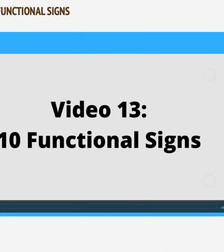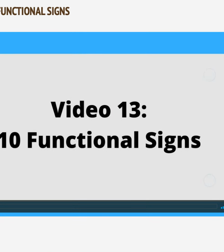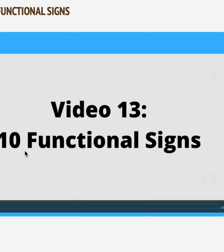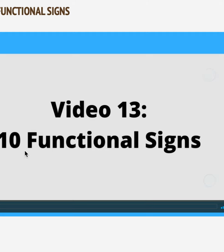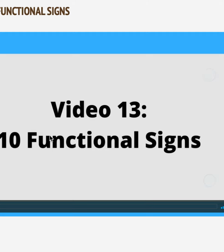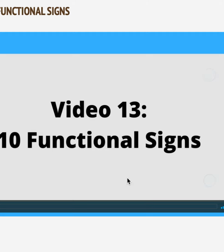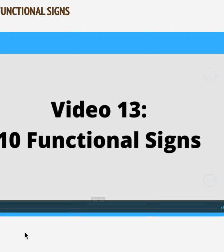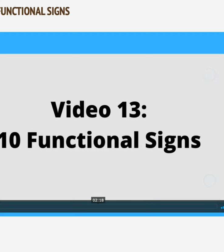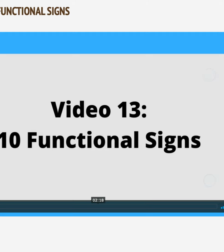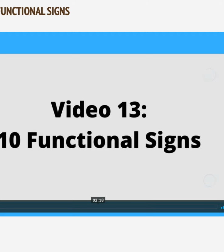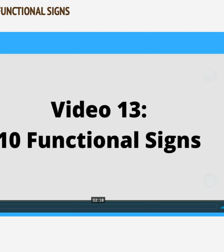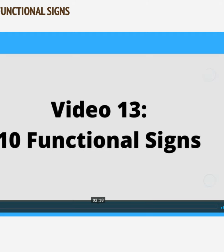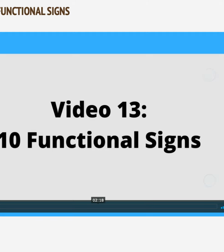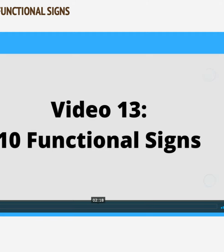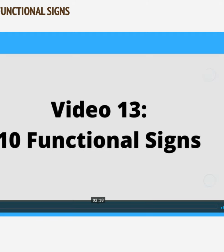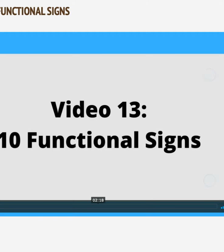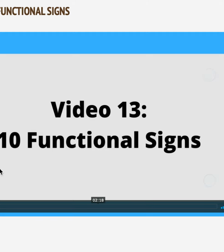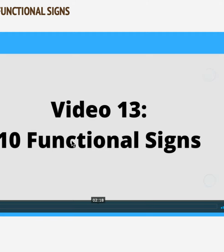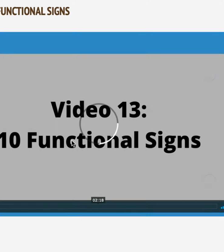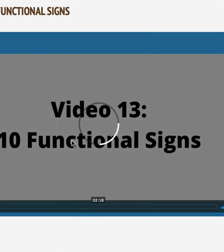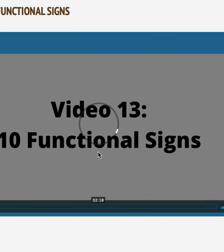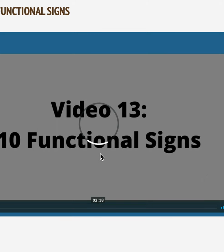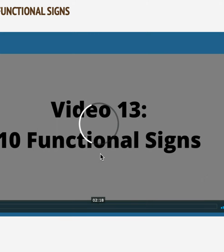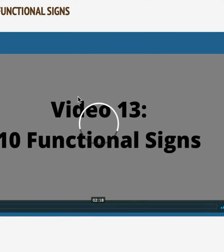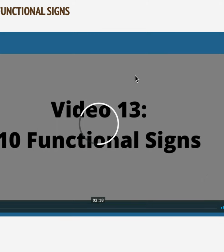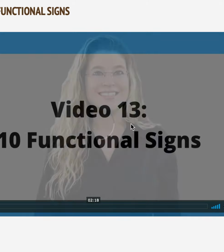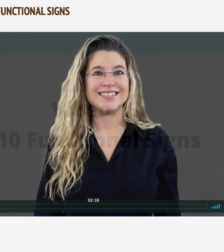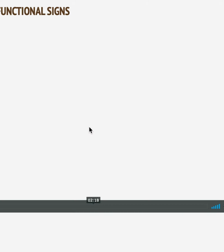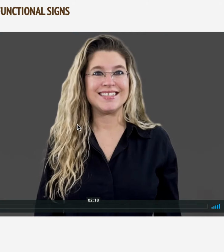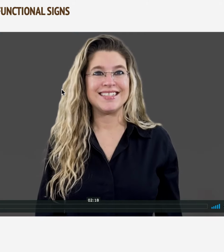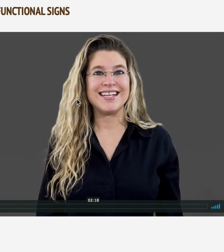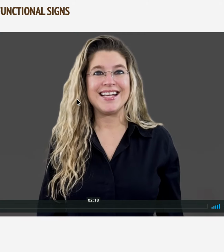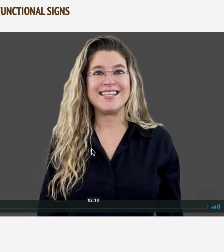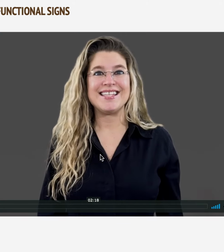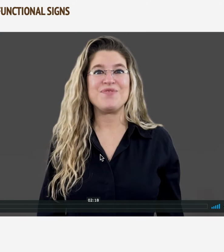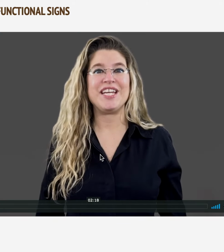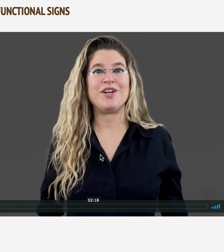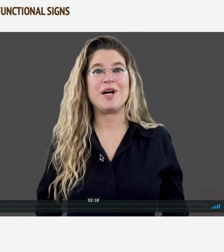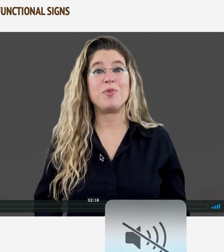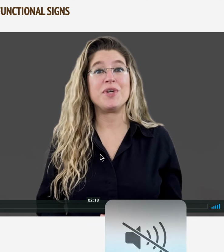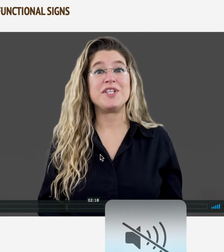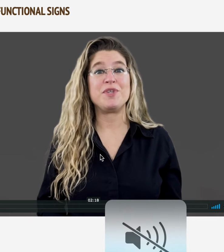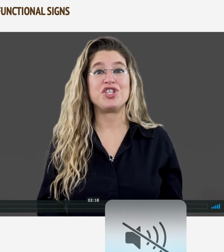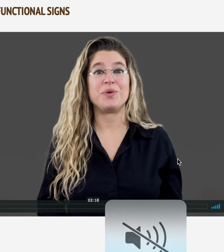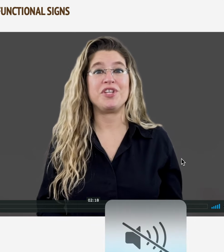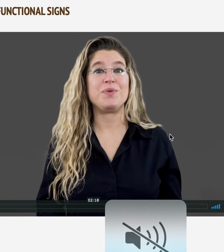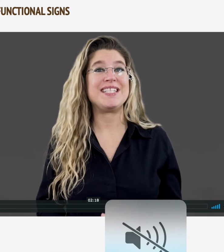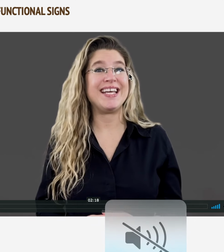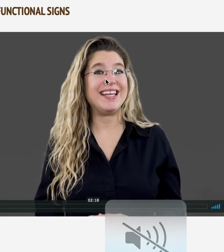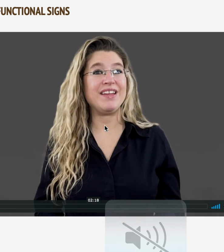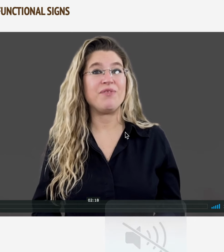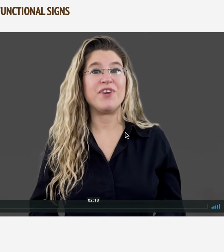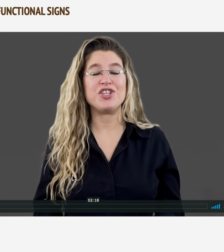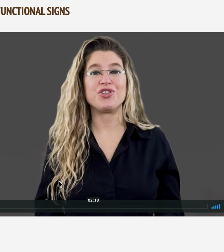reason. You can learn 10 functional signs that might be good for you and good for your family and